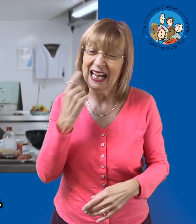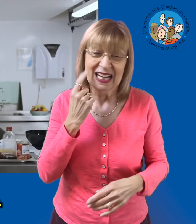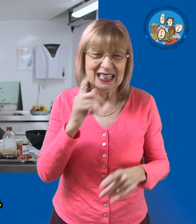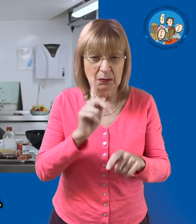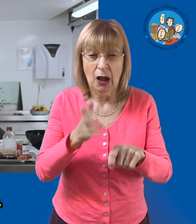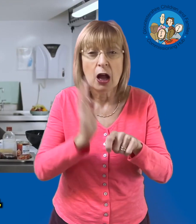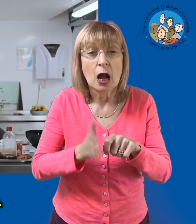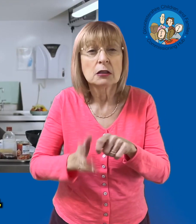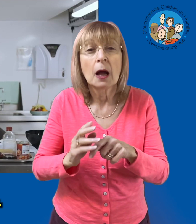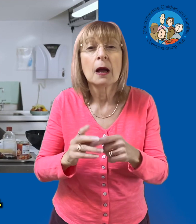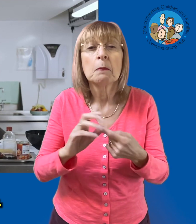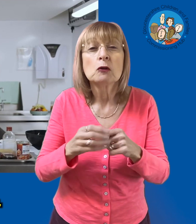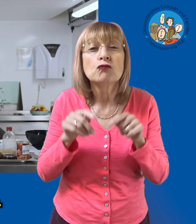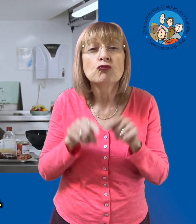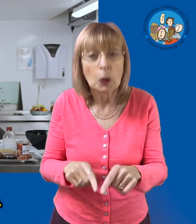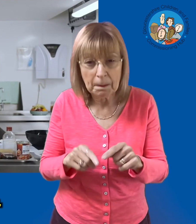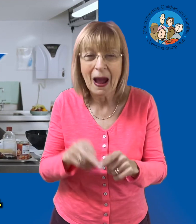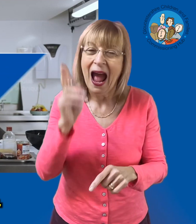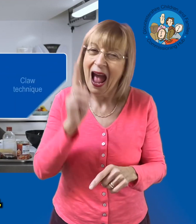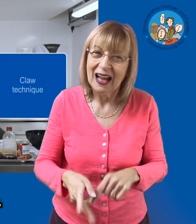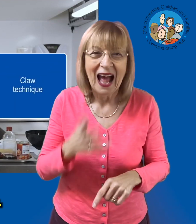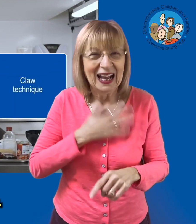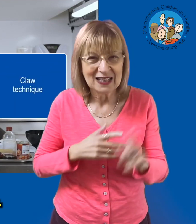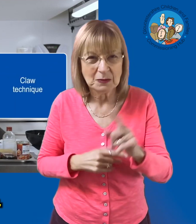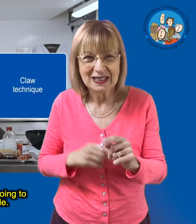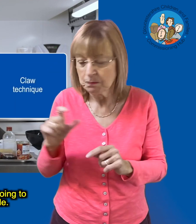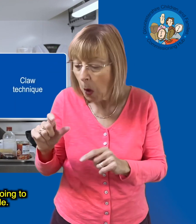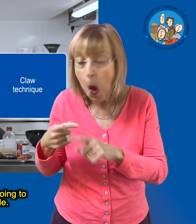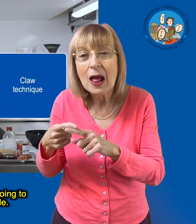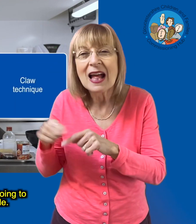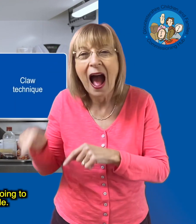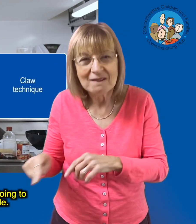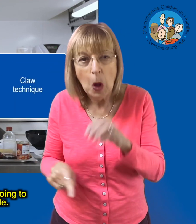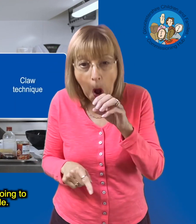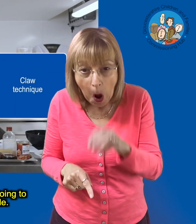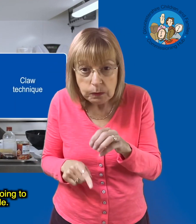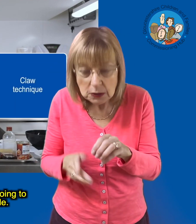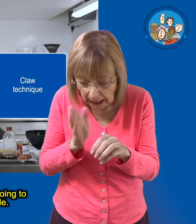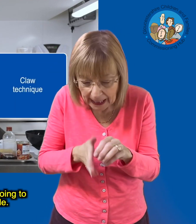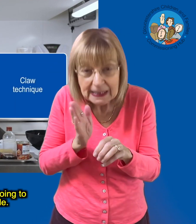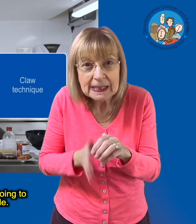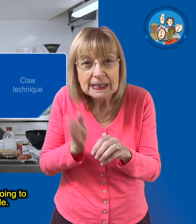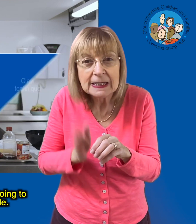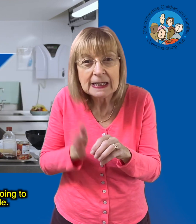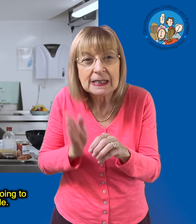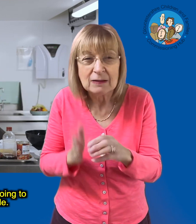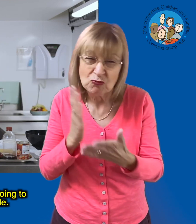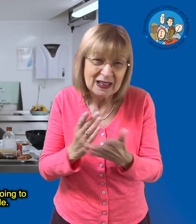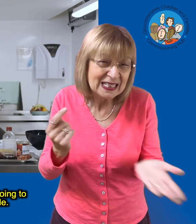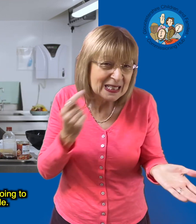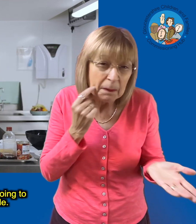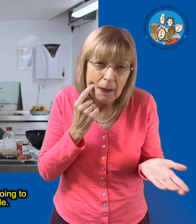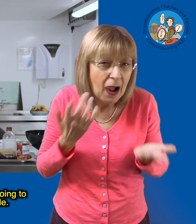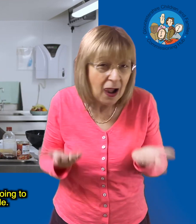So it's quite easy to slice a mushroom. We're going to use a claw method again, and we're going to use a little knife, and we're just going to slice down to